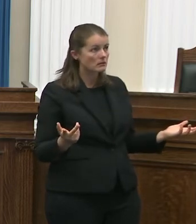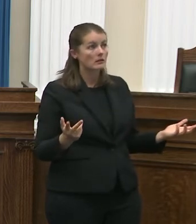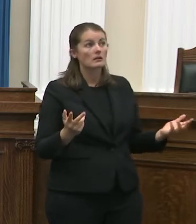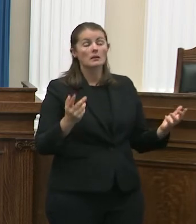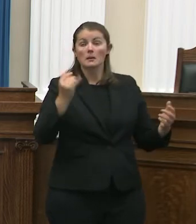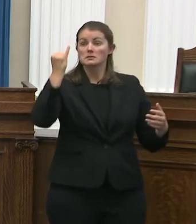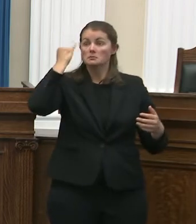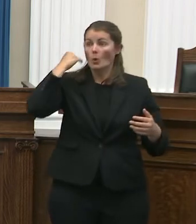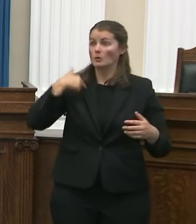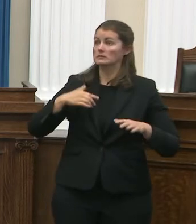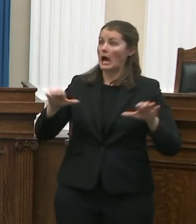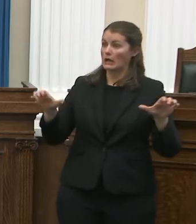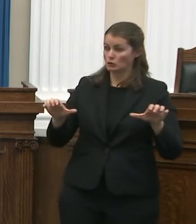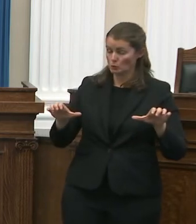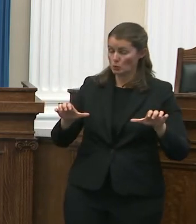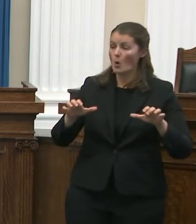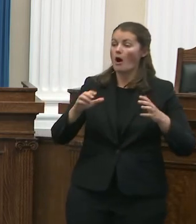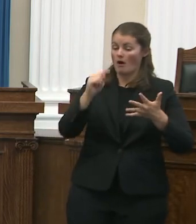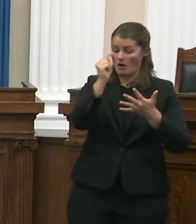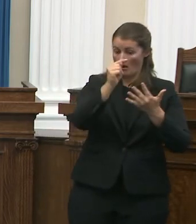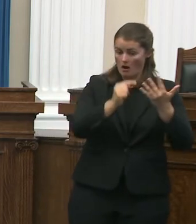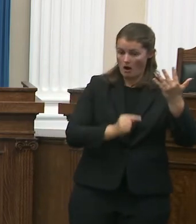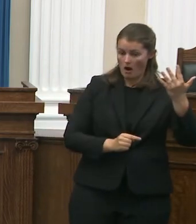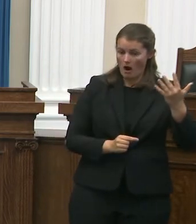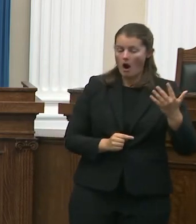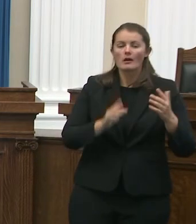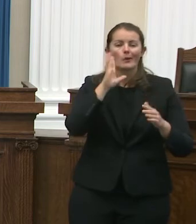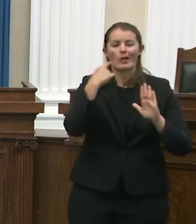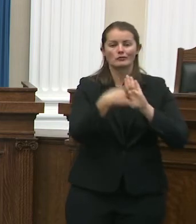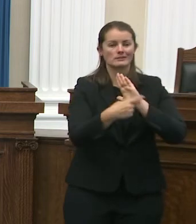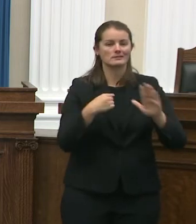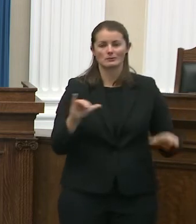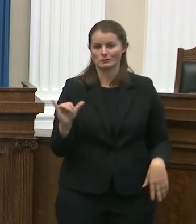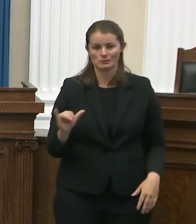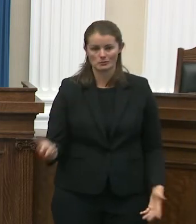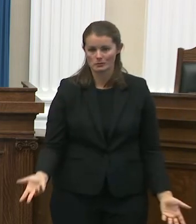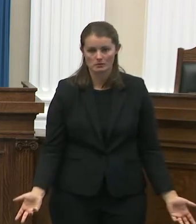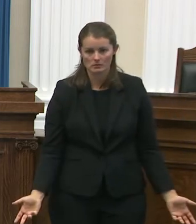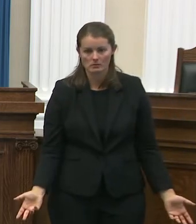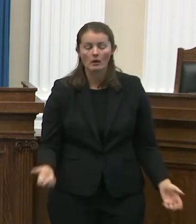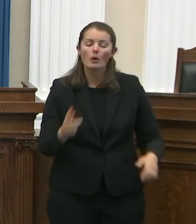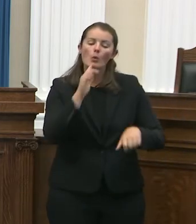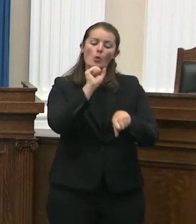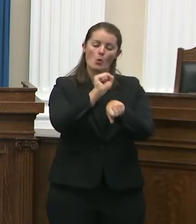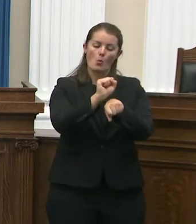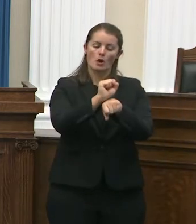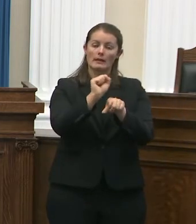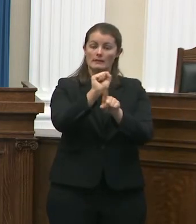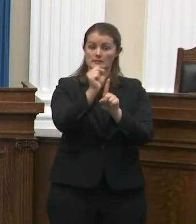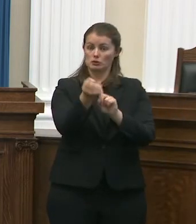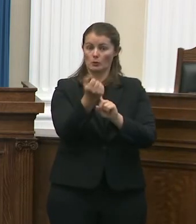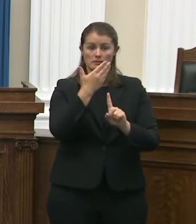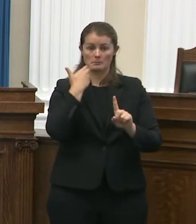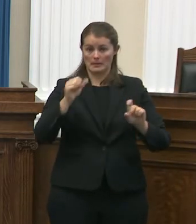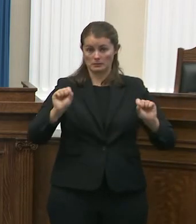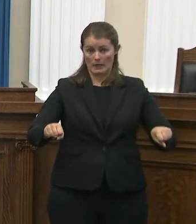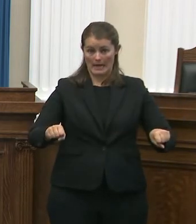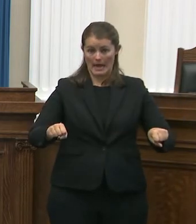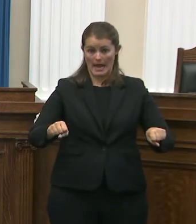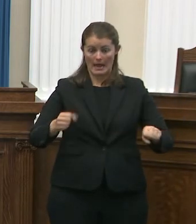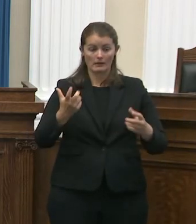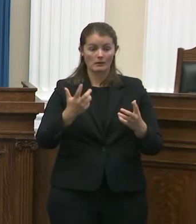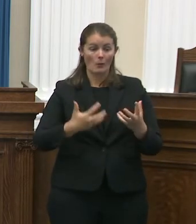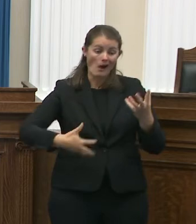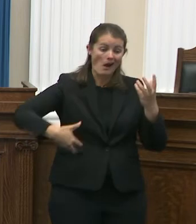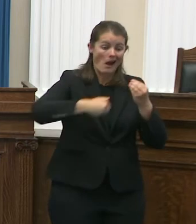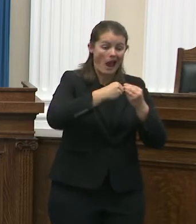us for, Governor? Everything was going fine. We are working with the situation as best we possibly can. We're adding more people. We're